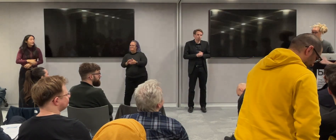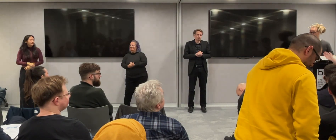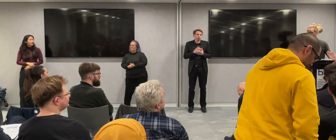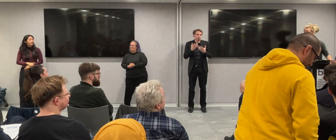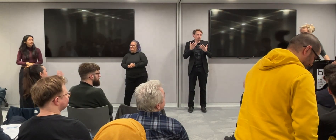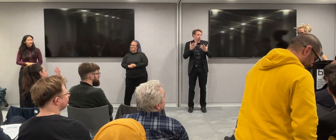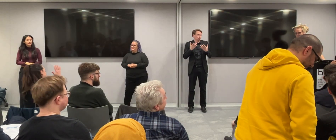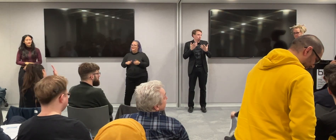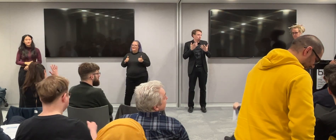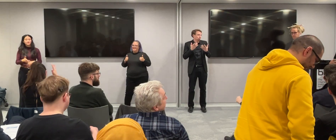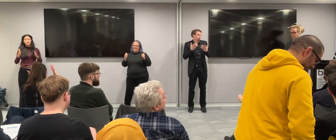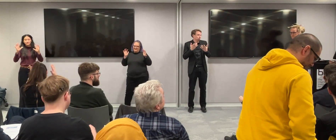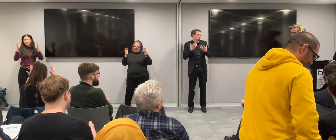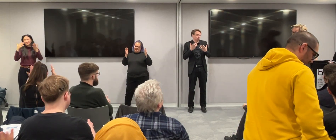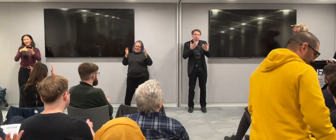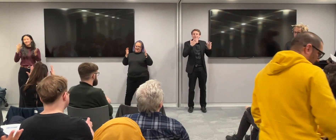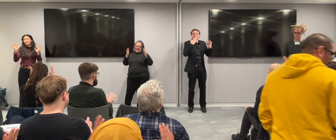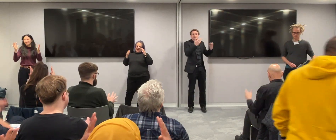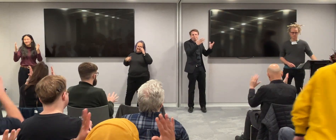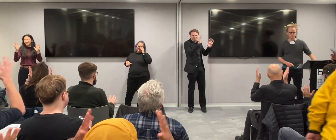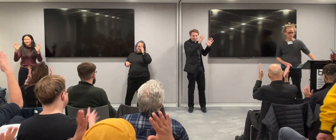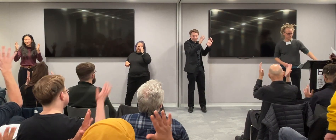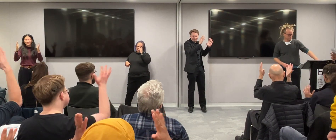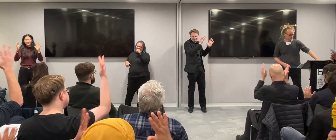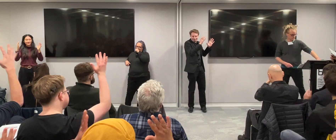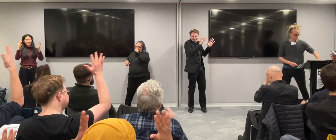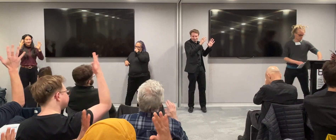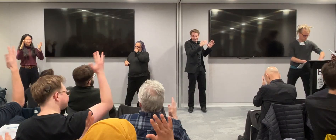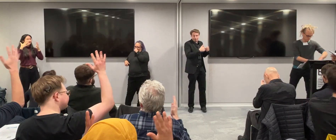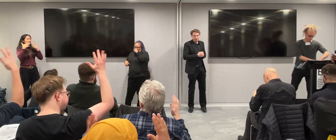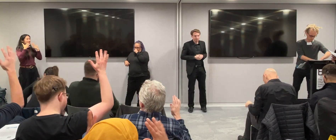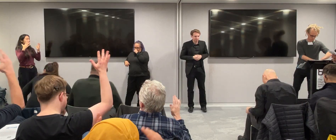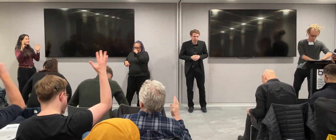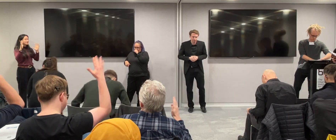Yeah, definitely. Again to Oscar. Of course. Thank you very much.